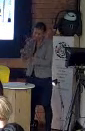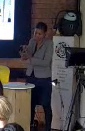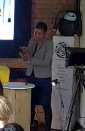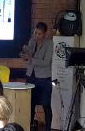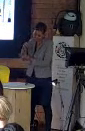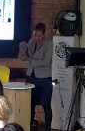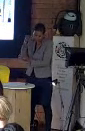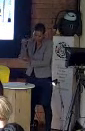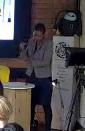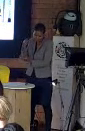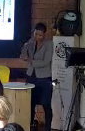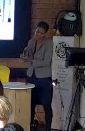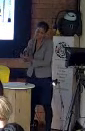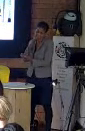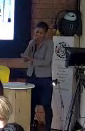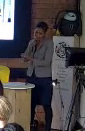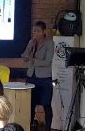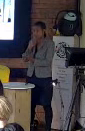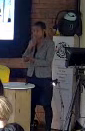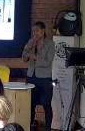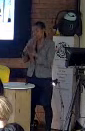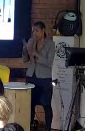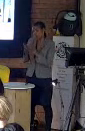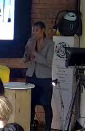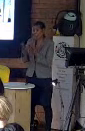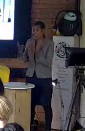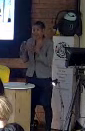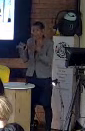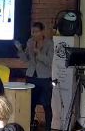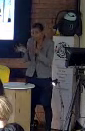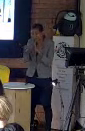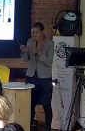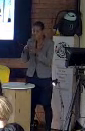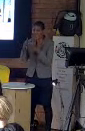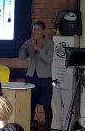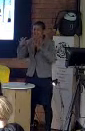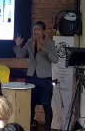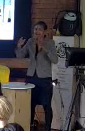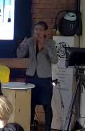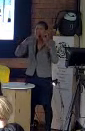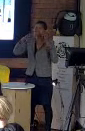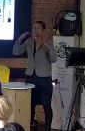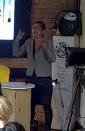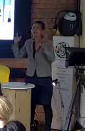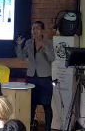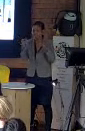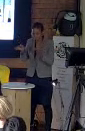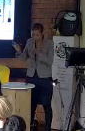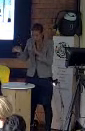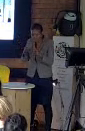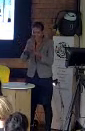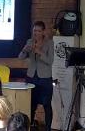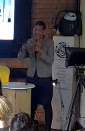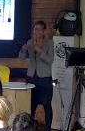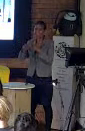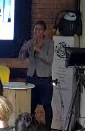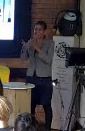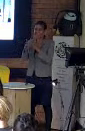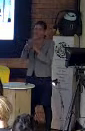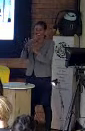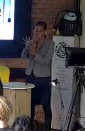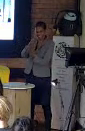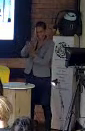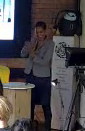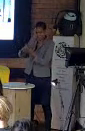that work with, music, atmospheric music, electronic music. I would love to do this, but I just non-boundaries. I